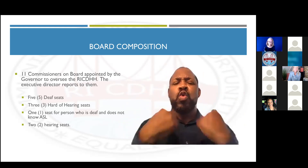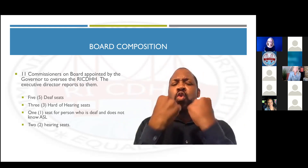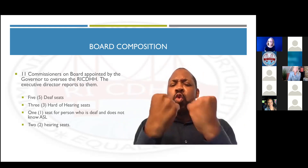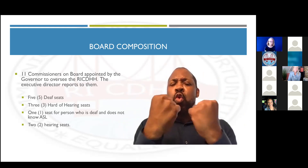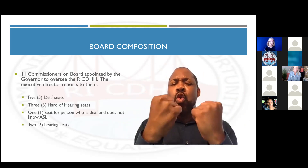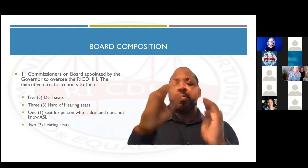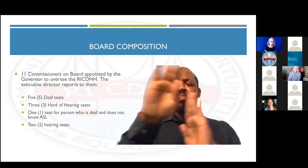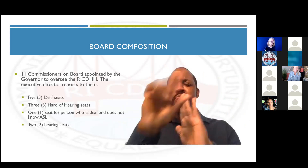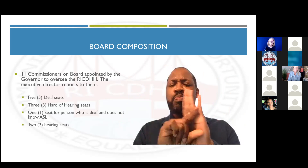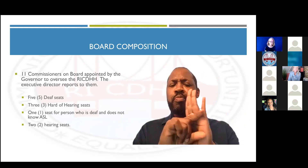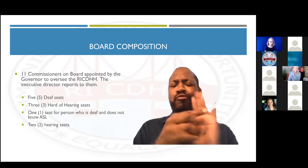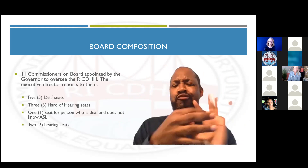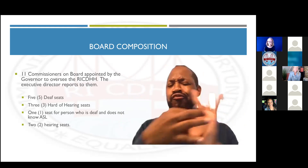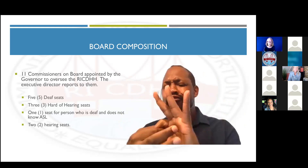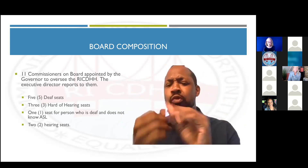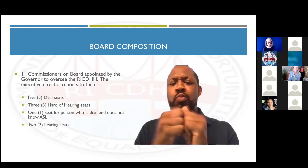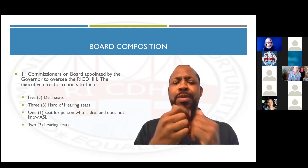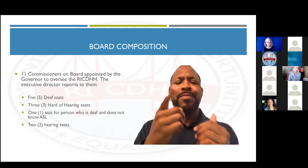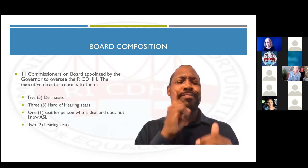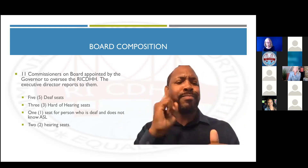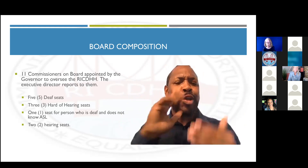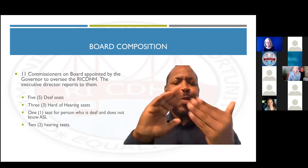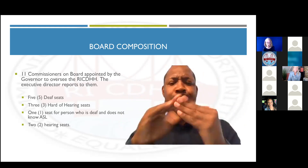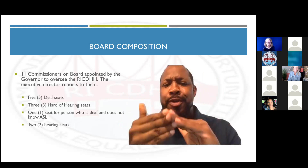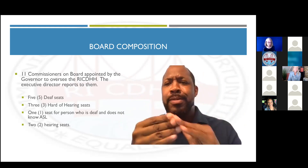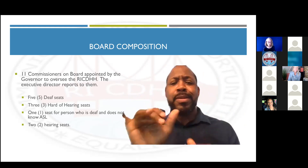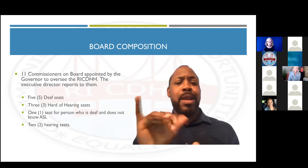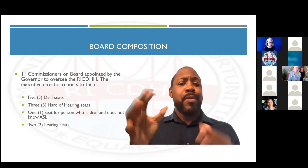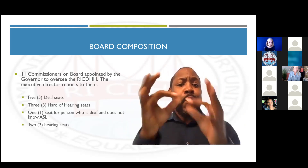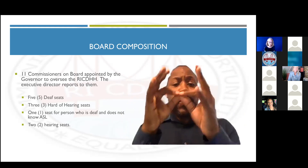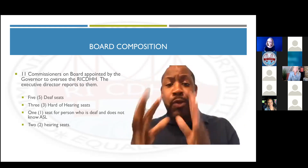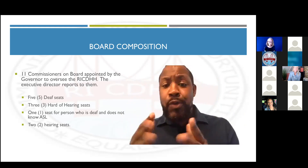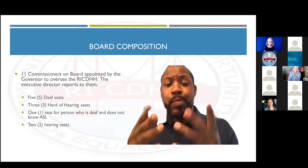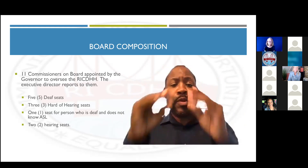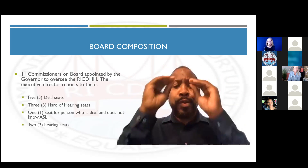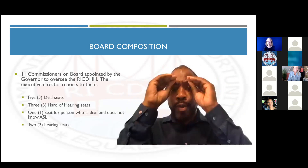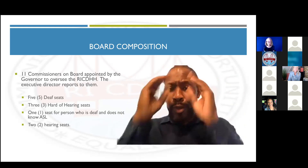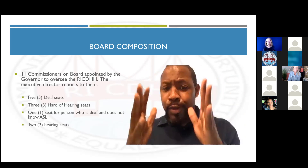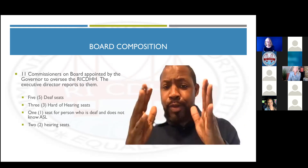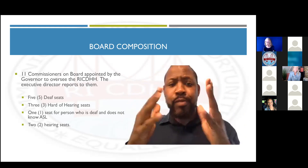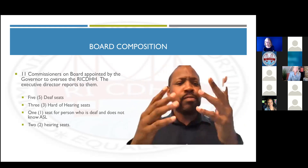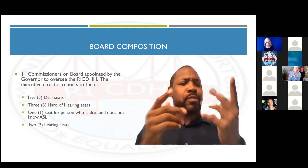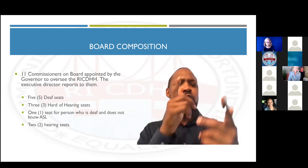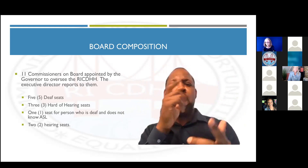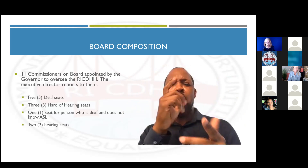And we have a seat for a person who is deaf and does not, or excuse me, we have 1 seat for a person who's deaf and does not know